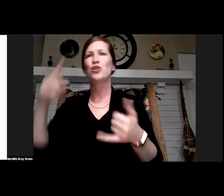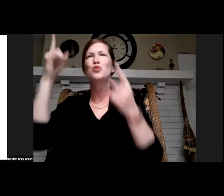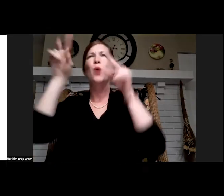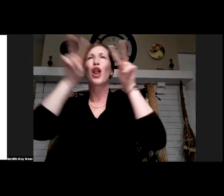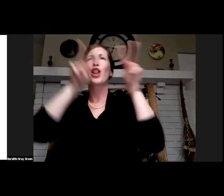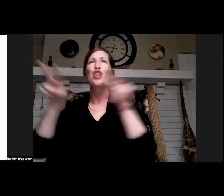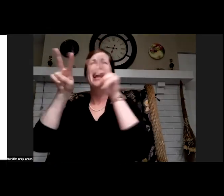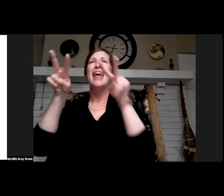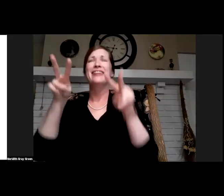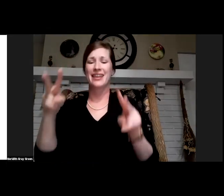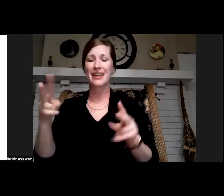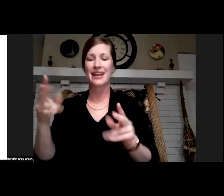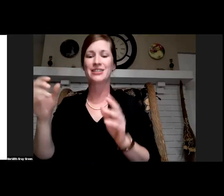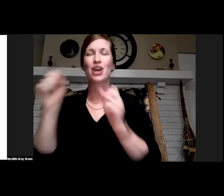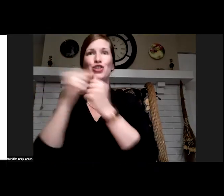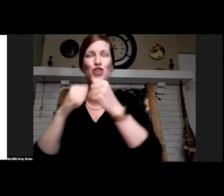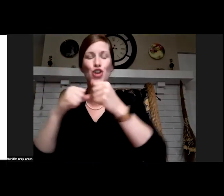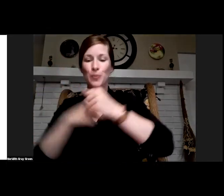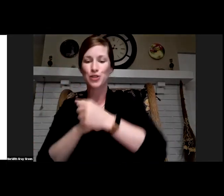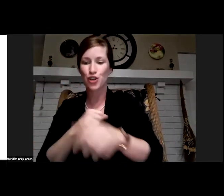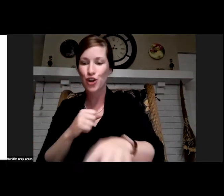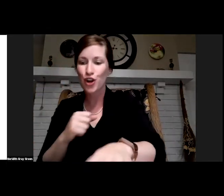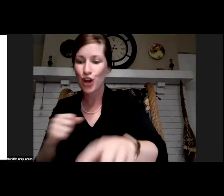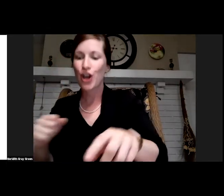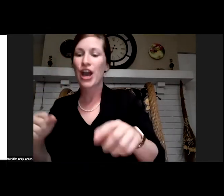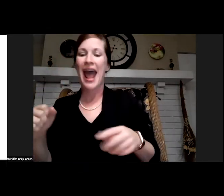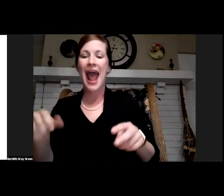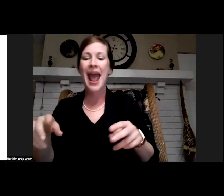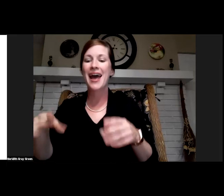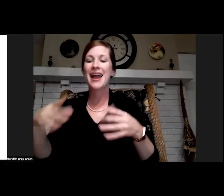So I am inviting you now to take a look at the sculpture.